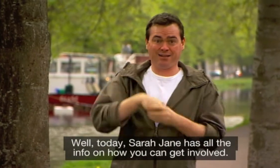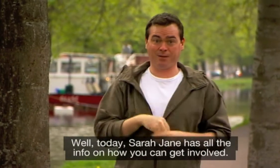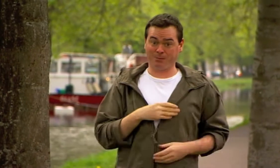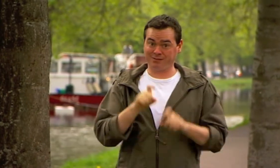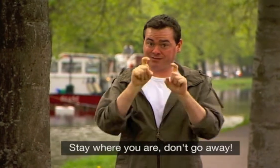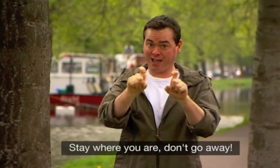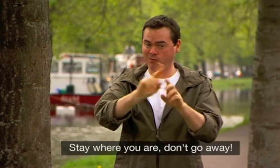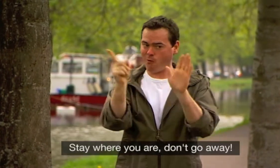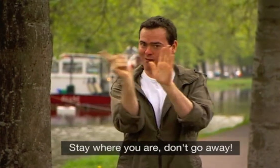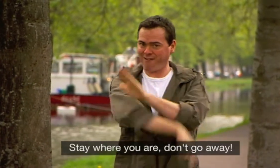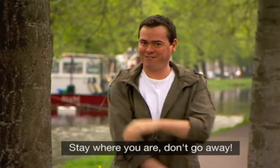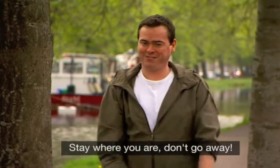involved. Stay where you are, don't go away.